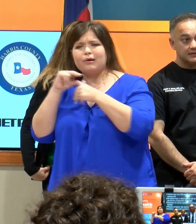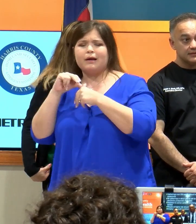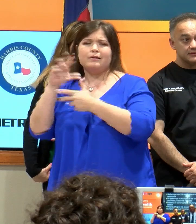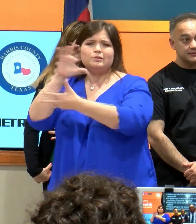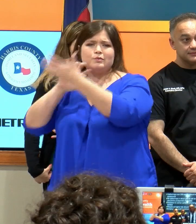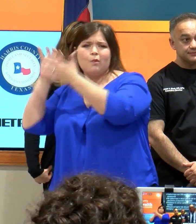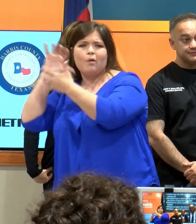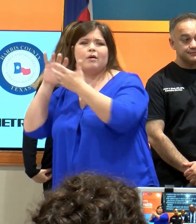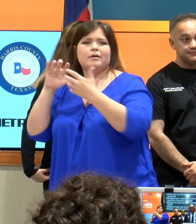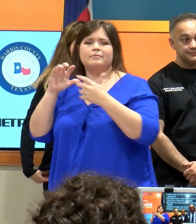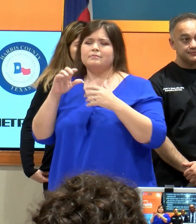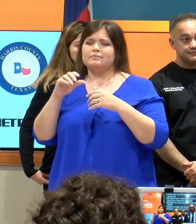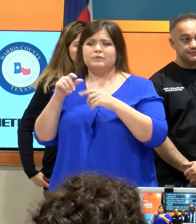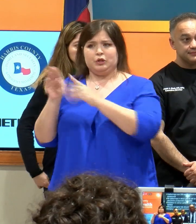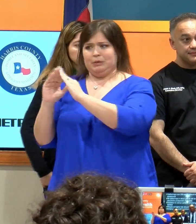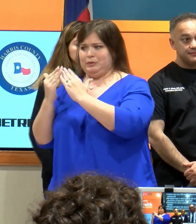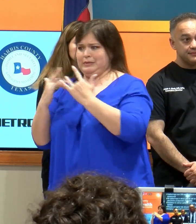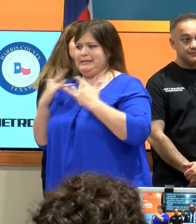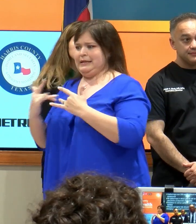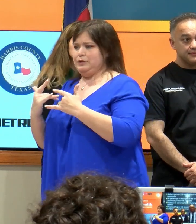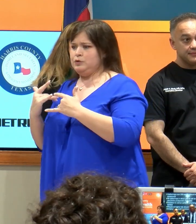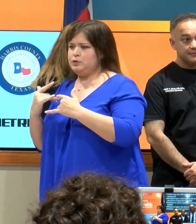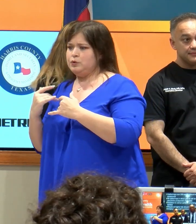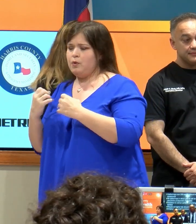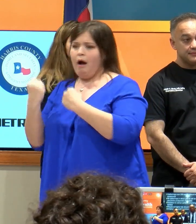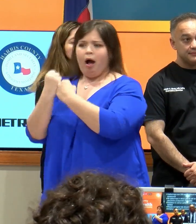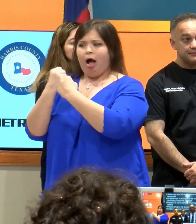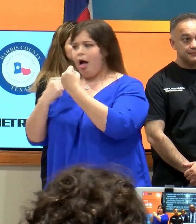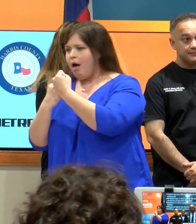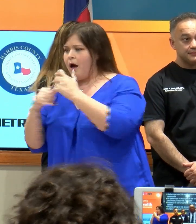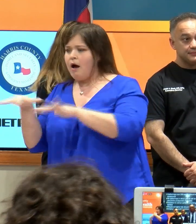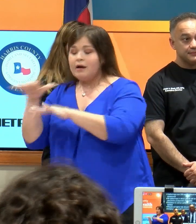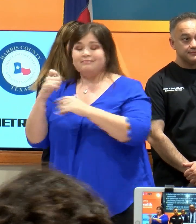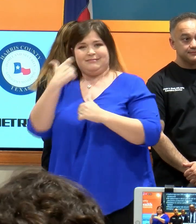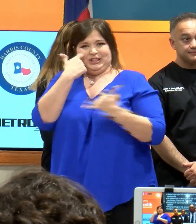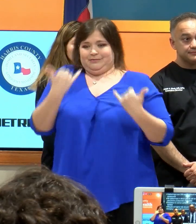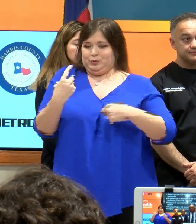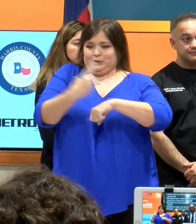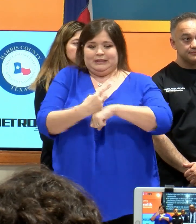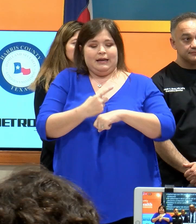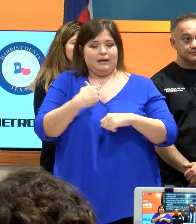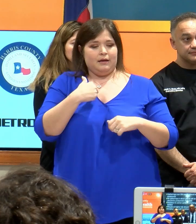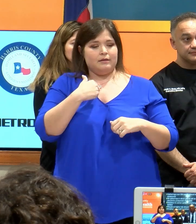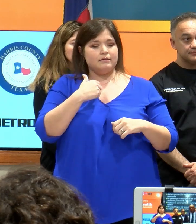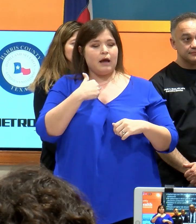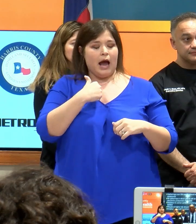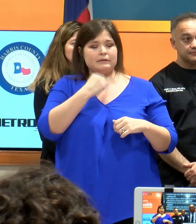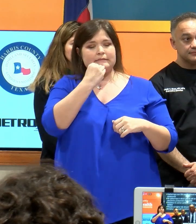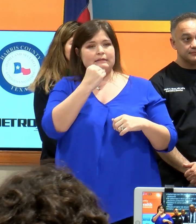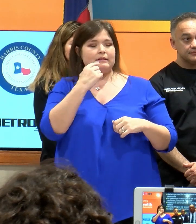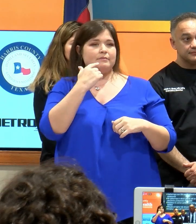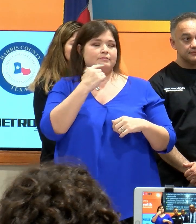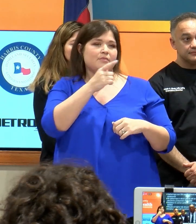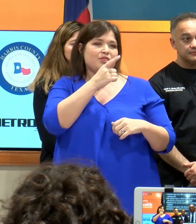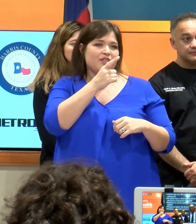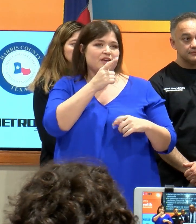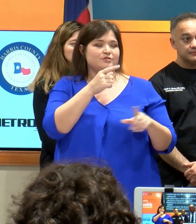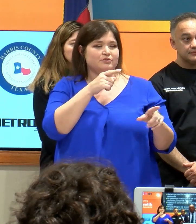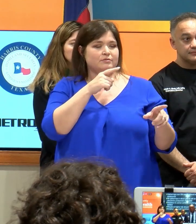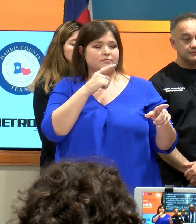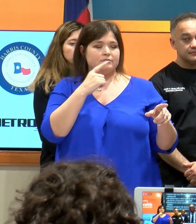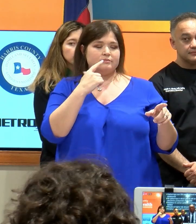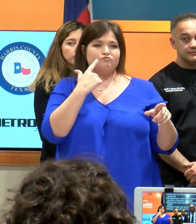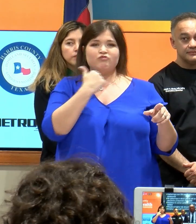just today was having lunch at the restaurant in Asia